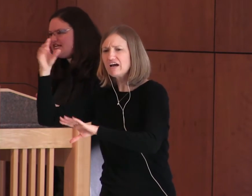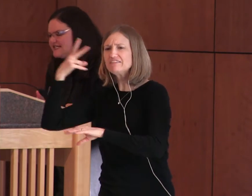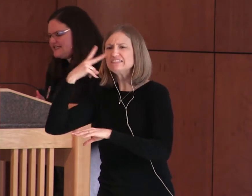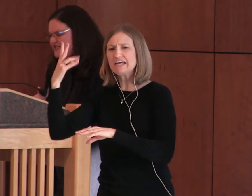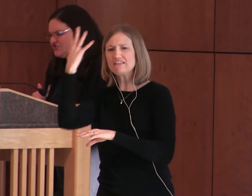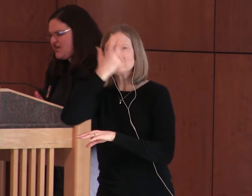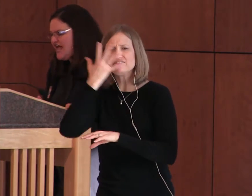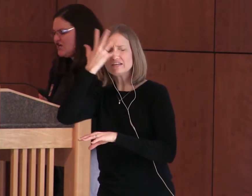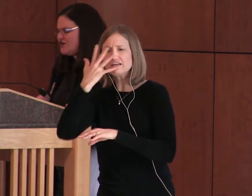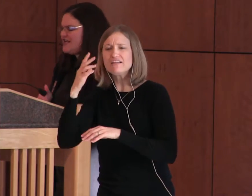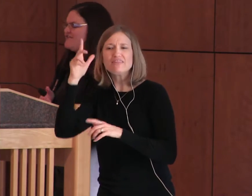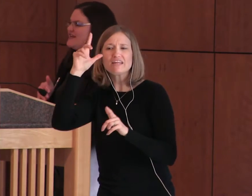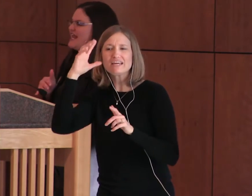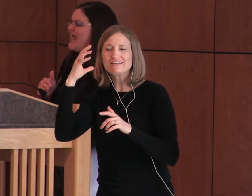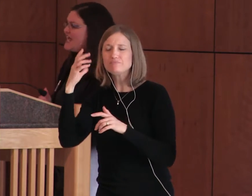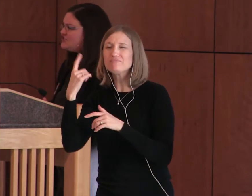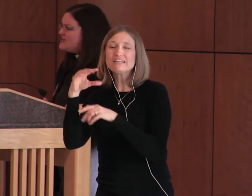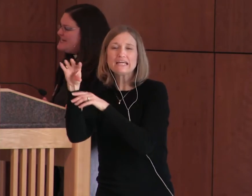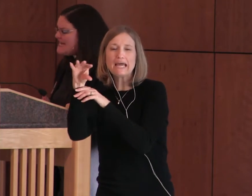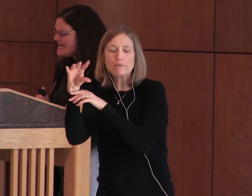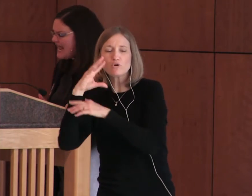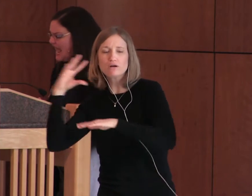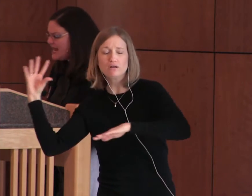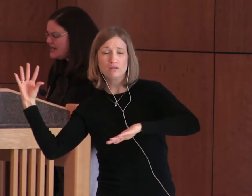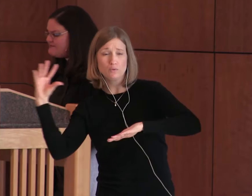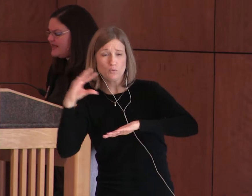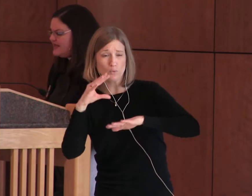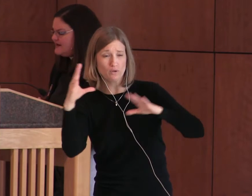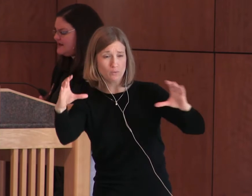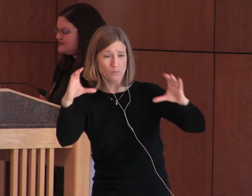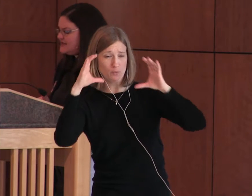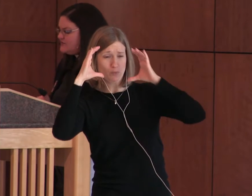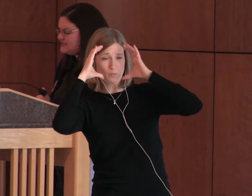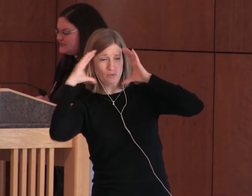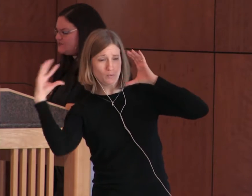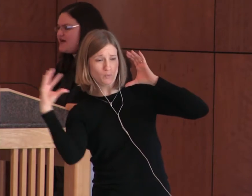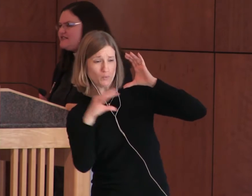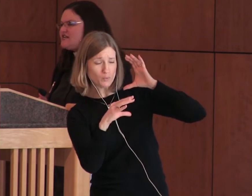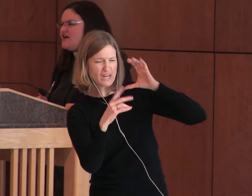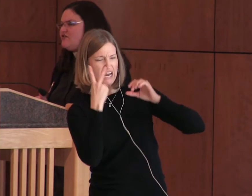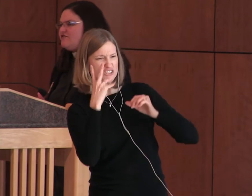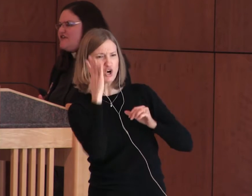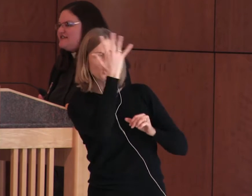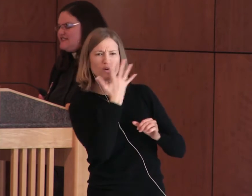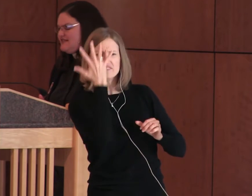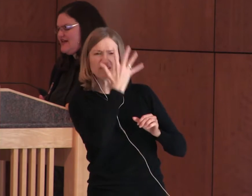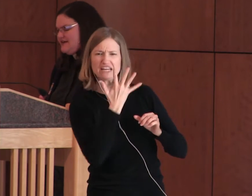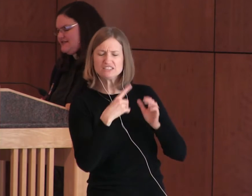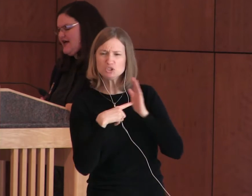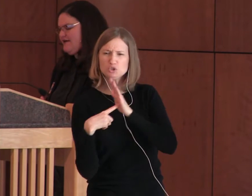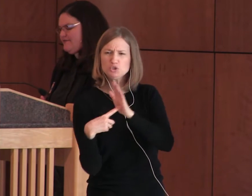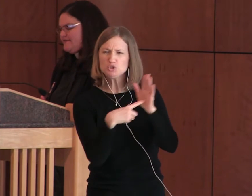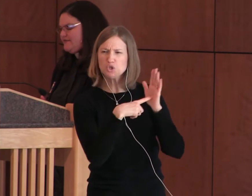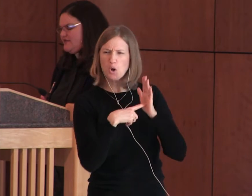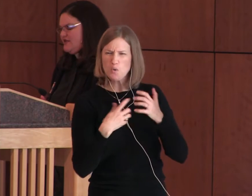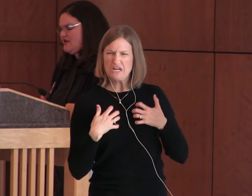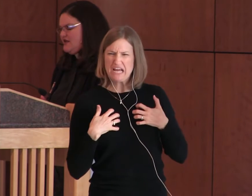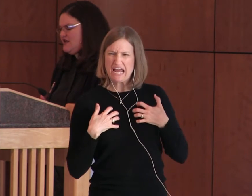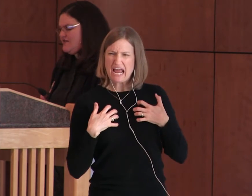never seen such anger, even hatred, in any man as was expressed on your face at that